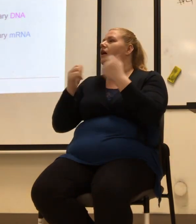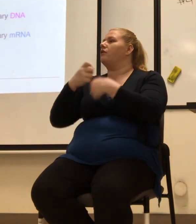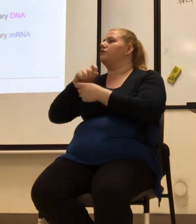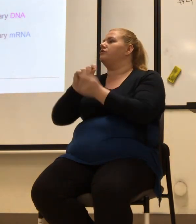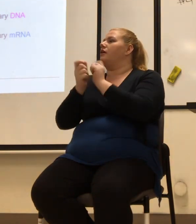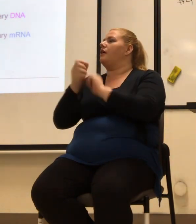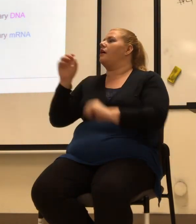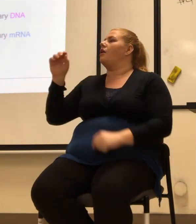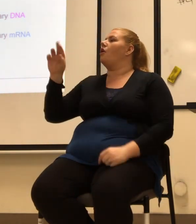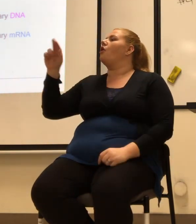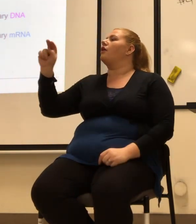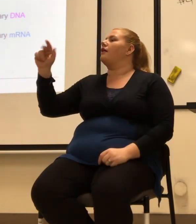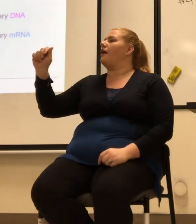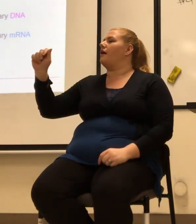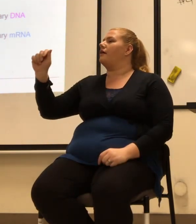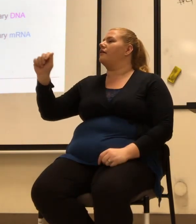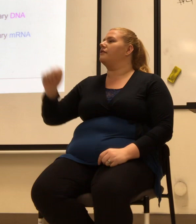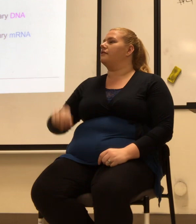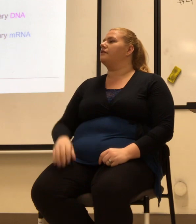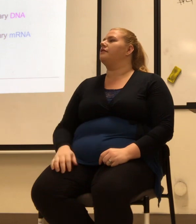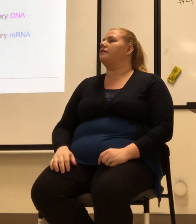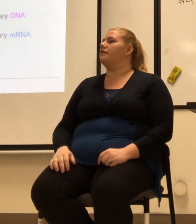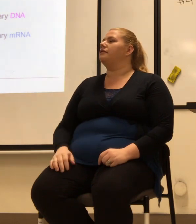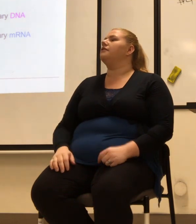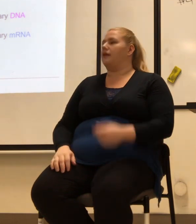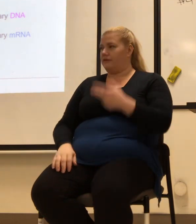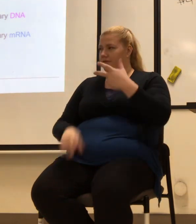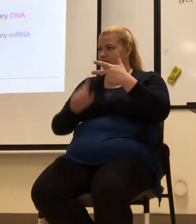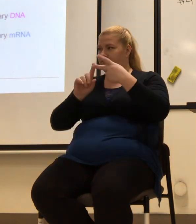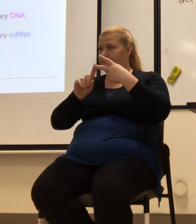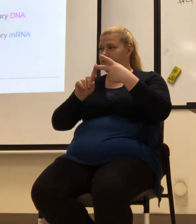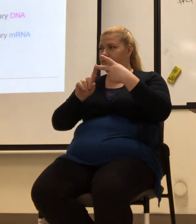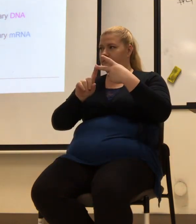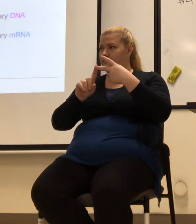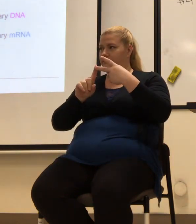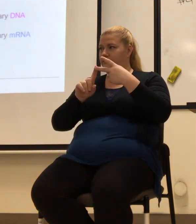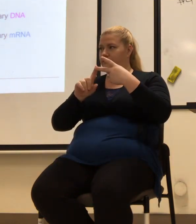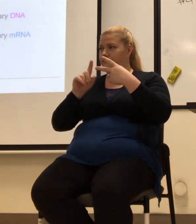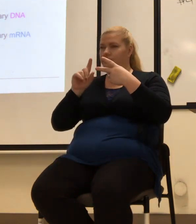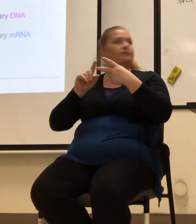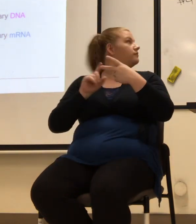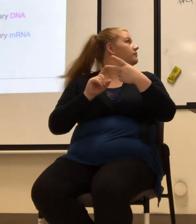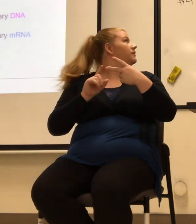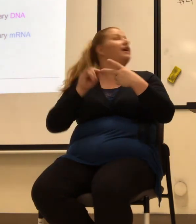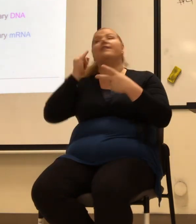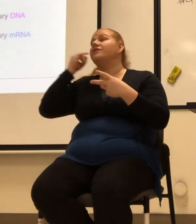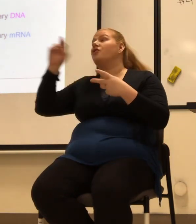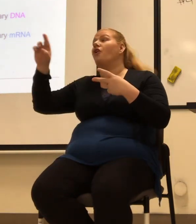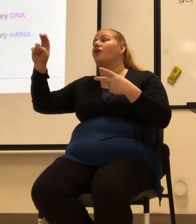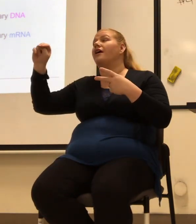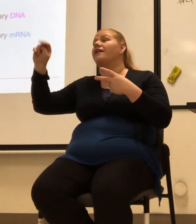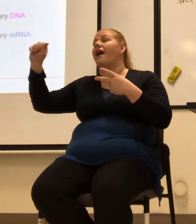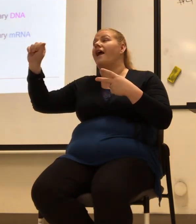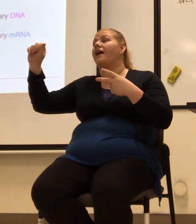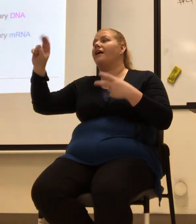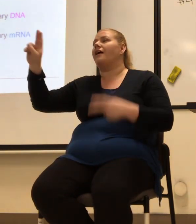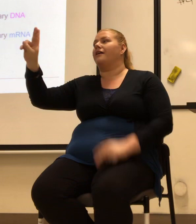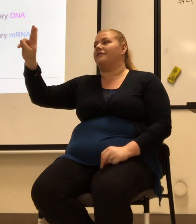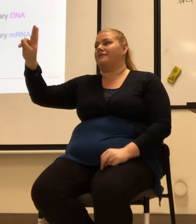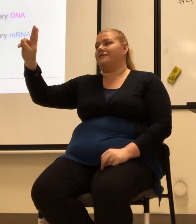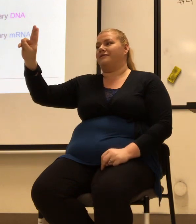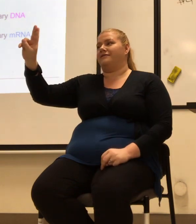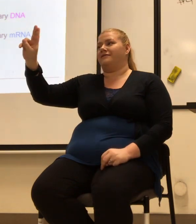A. What goes with A for RNA? Yeah, the uracil one. Boom. That's